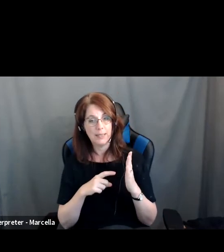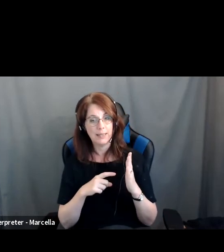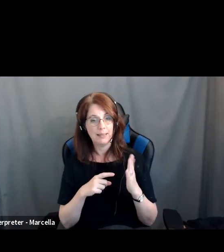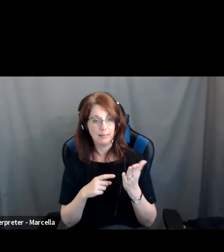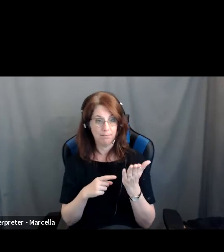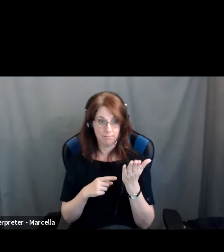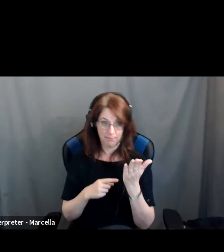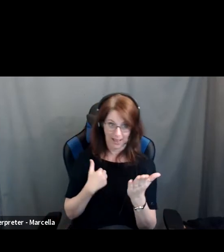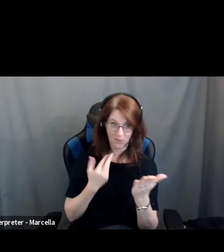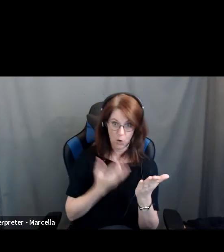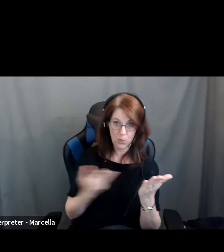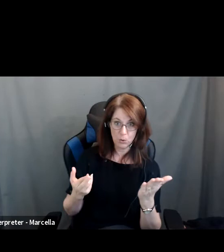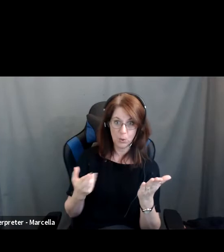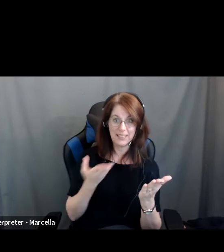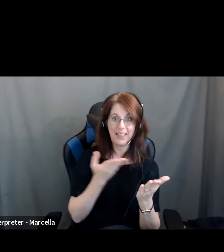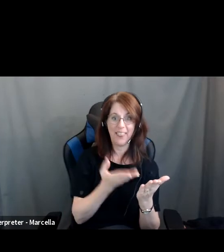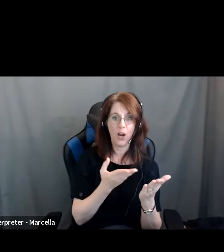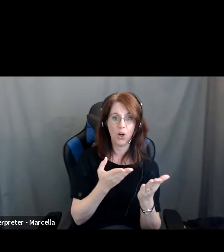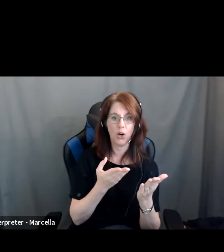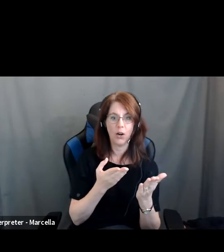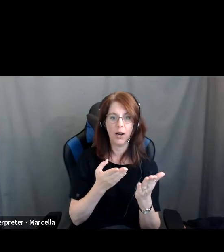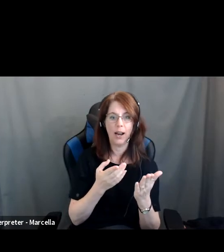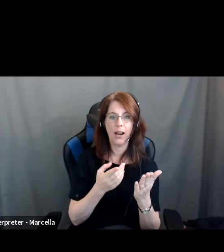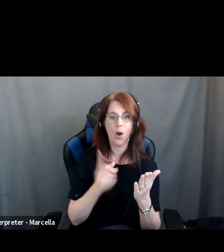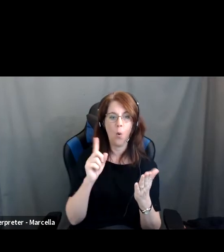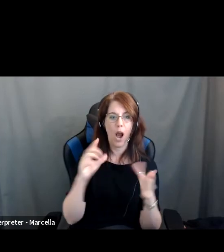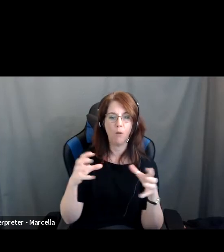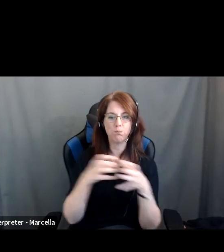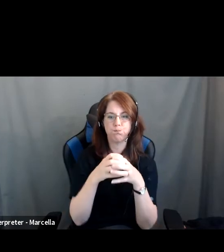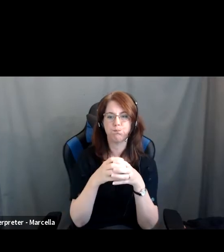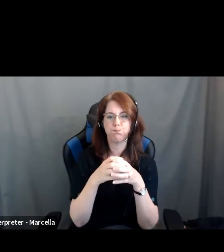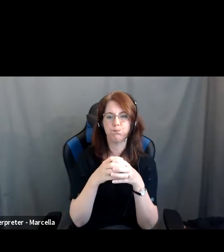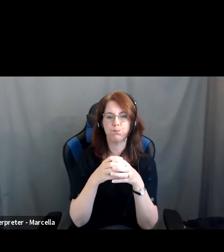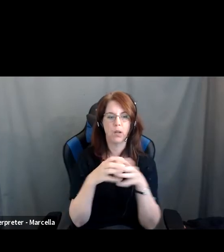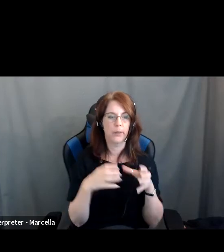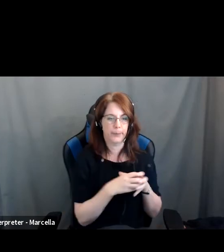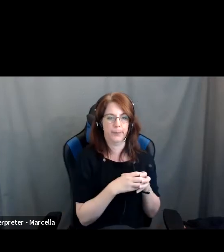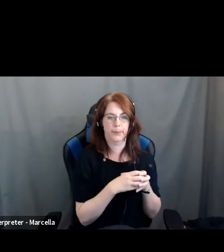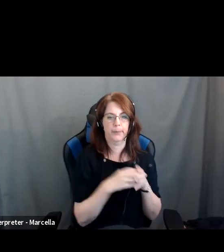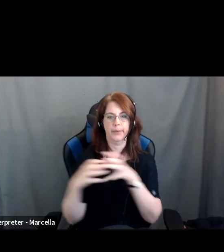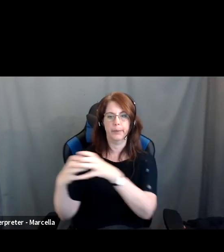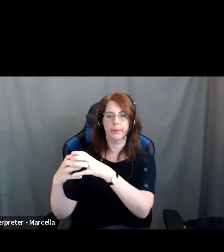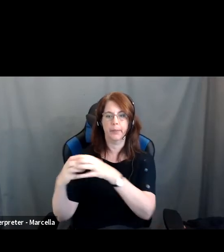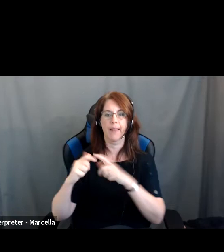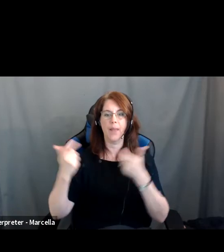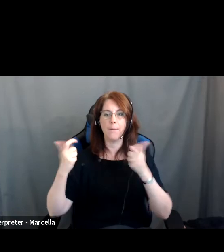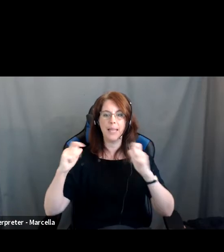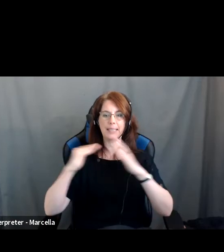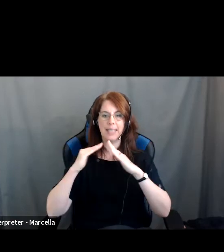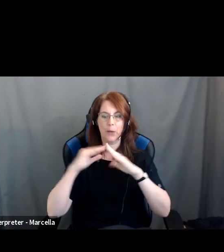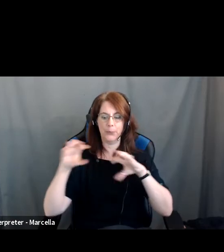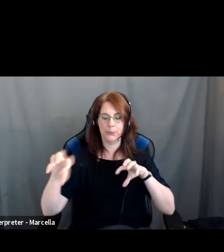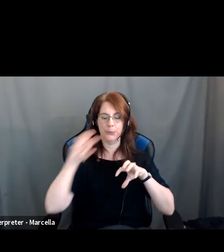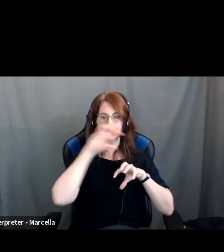are resources in the county, they are primarily clustered in a few of the larger towns. And there are people